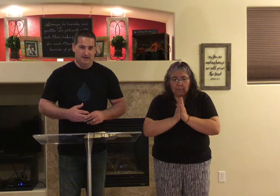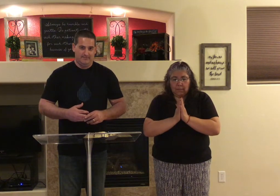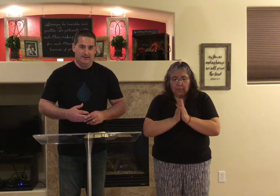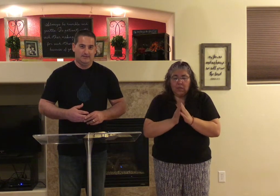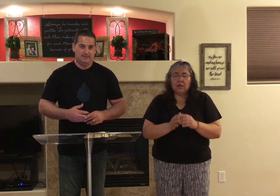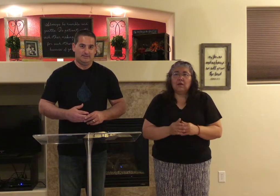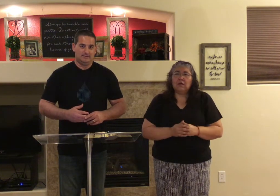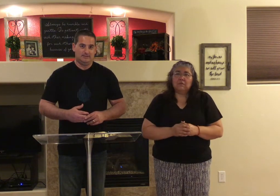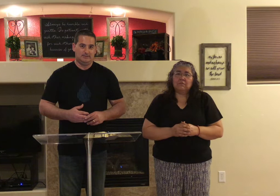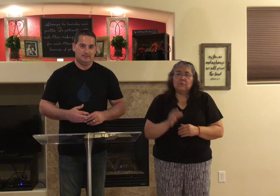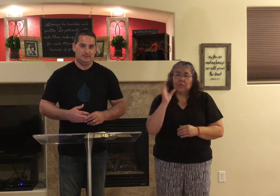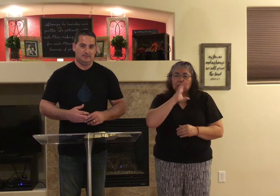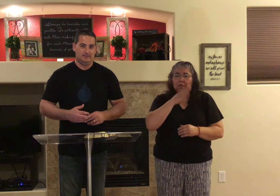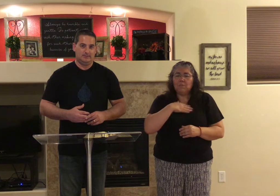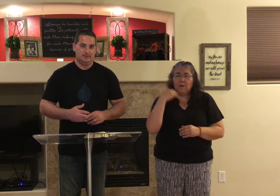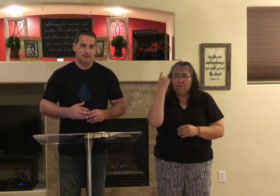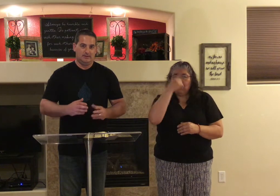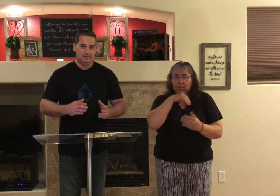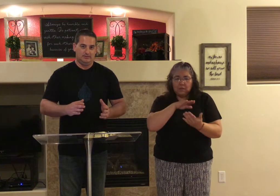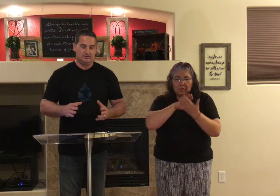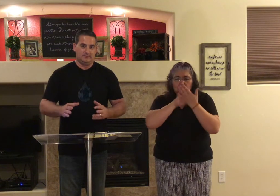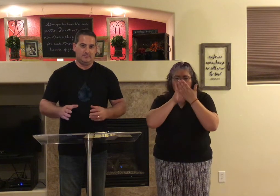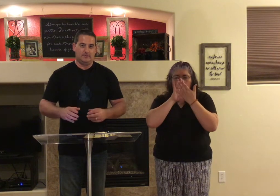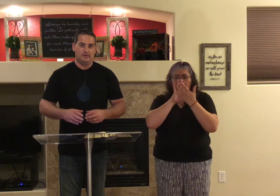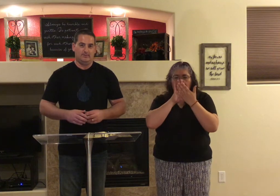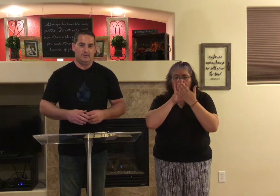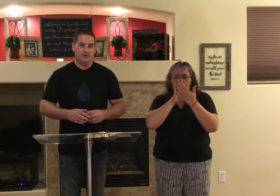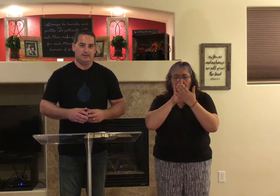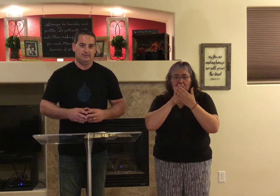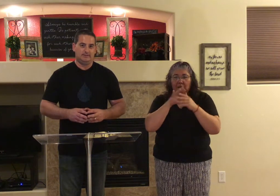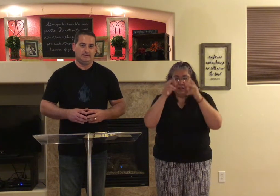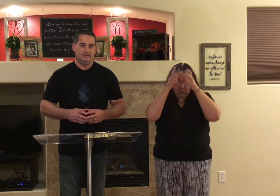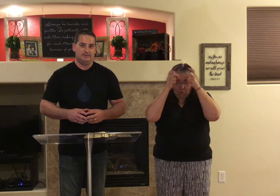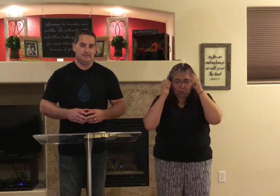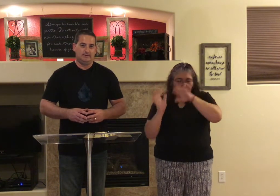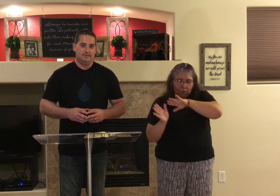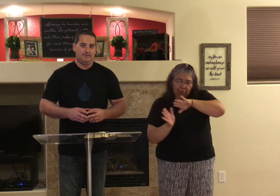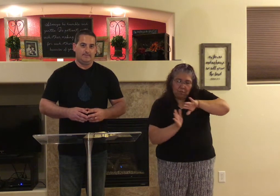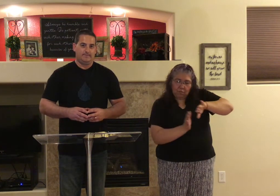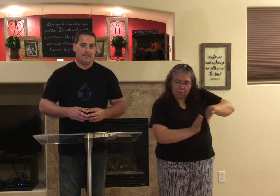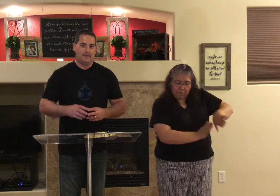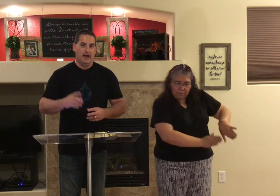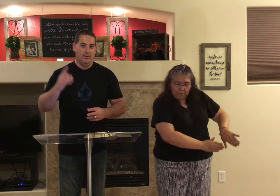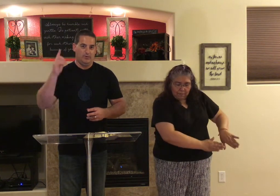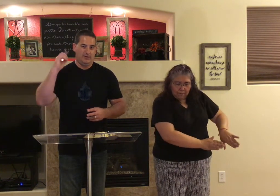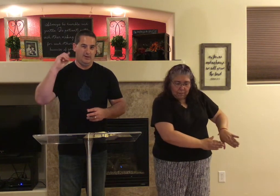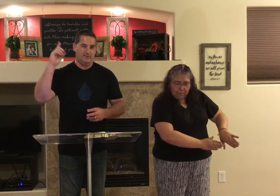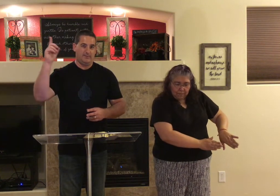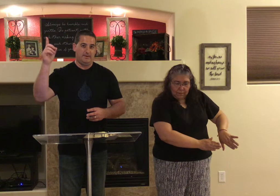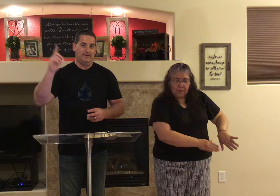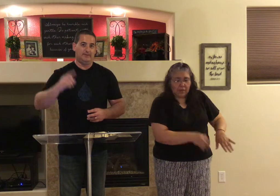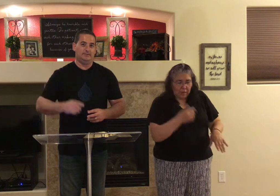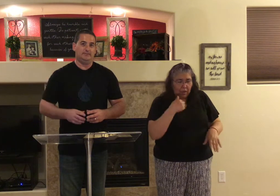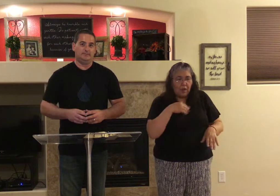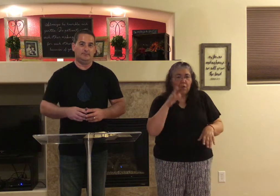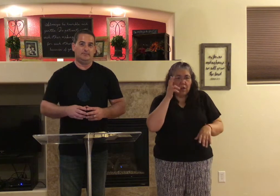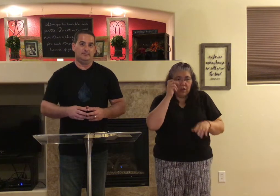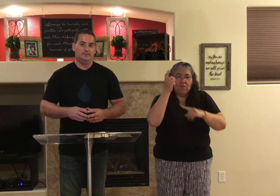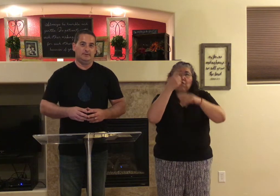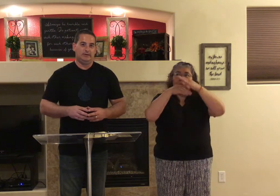and seek my face and turn from their evil ways, I will hear from